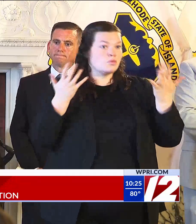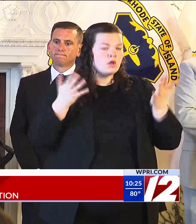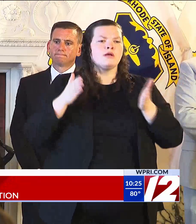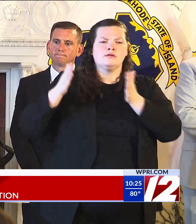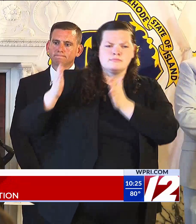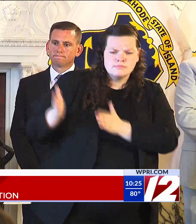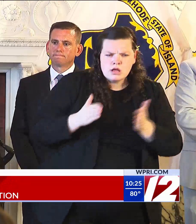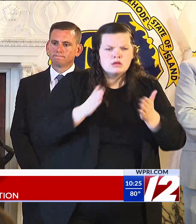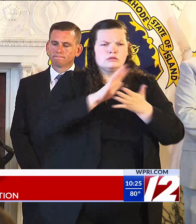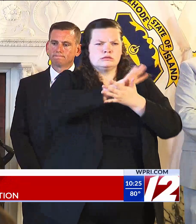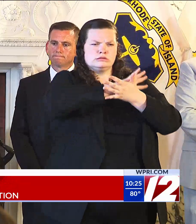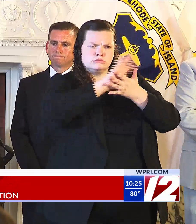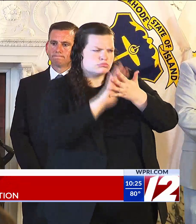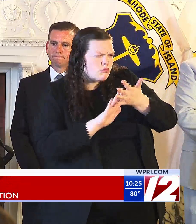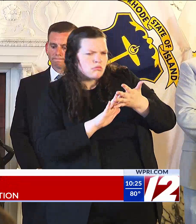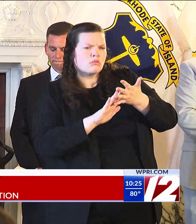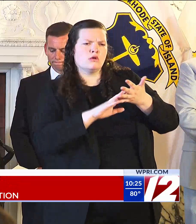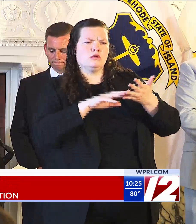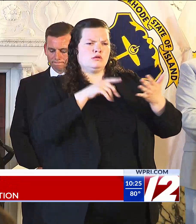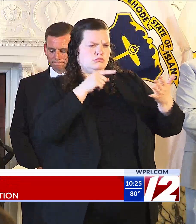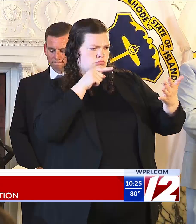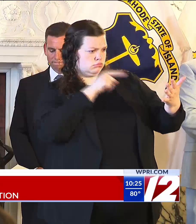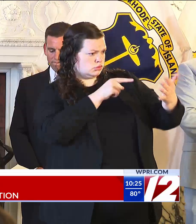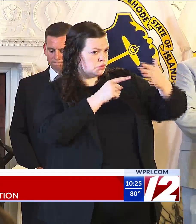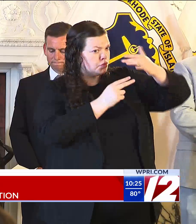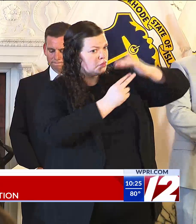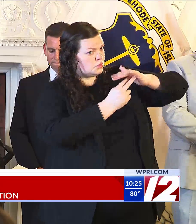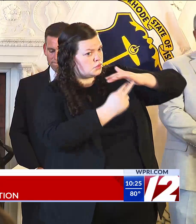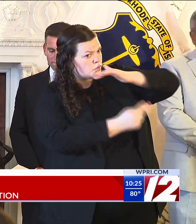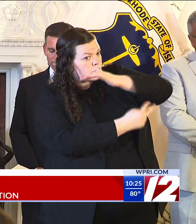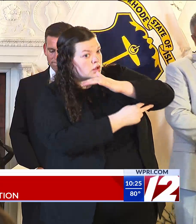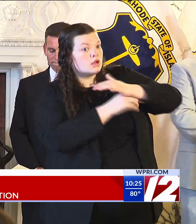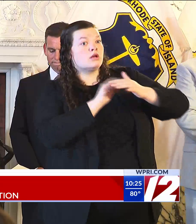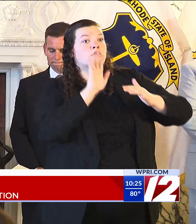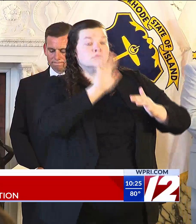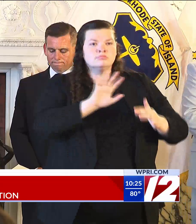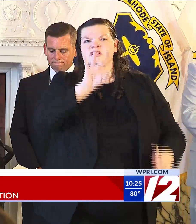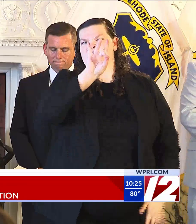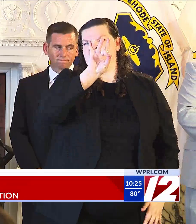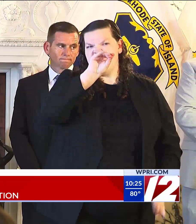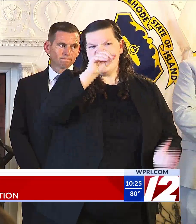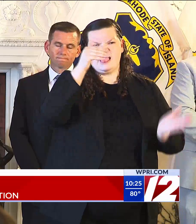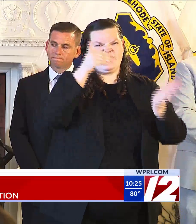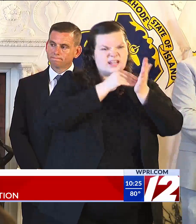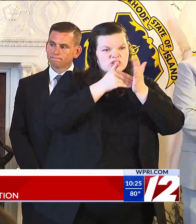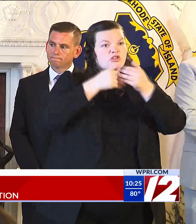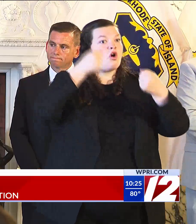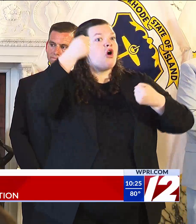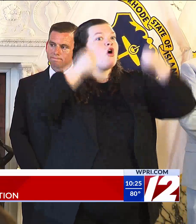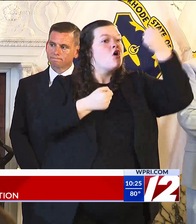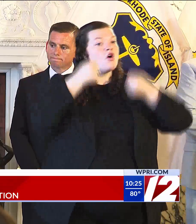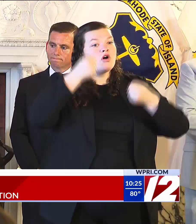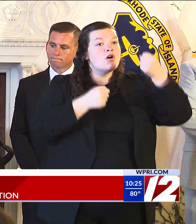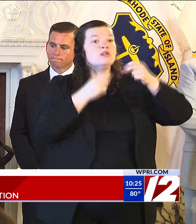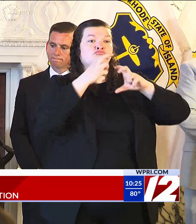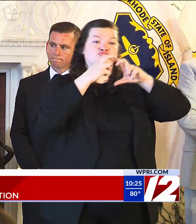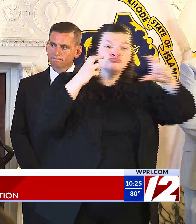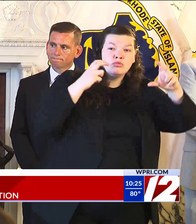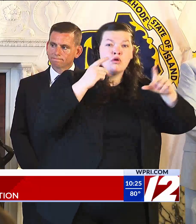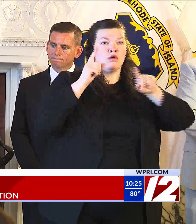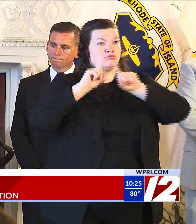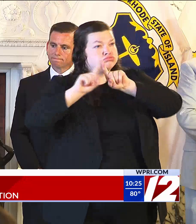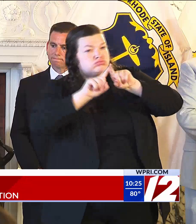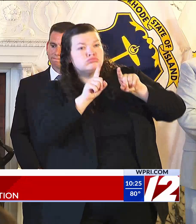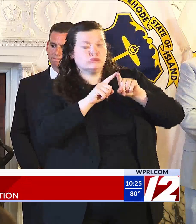carry 80,000 vehicles every day for 100 years. This